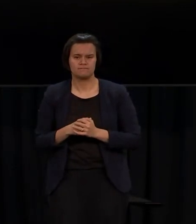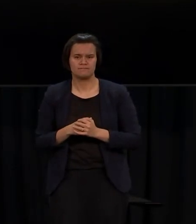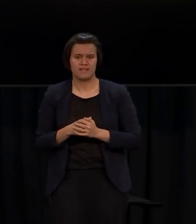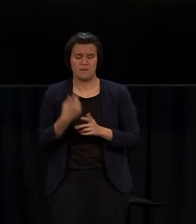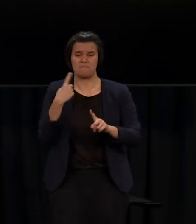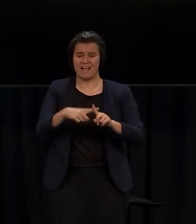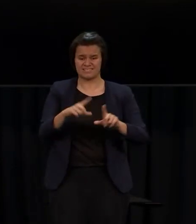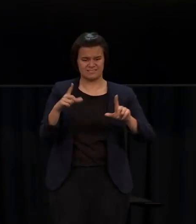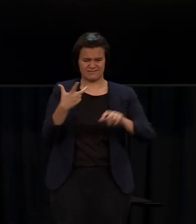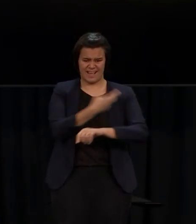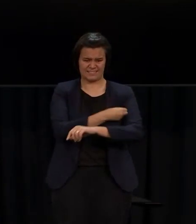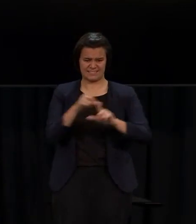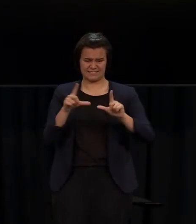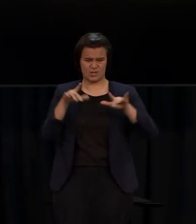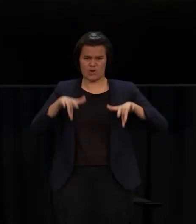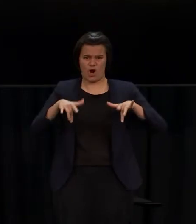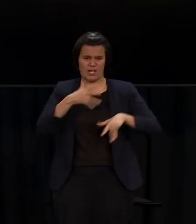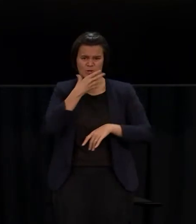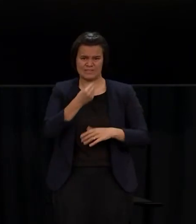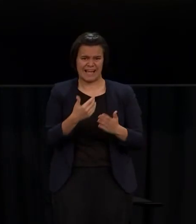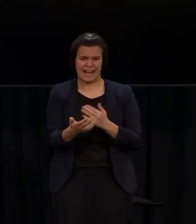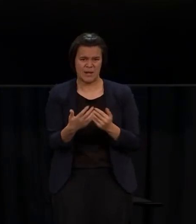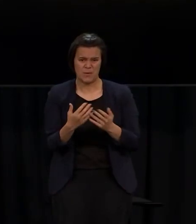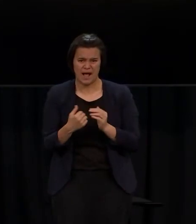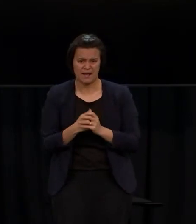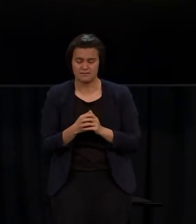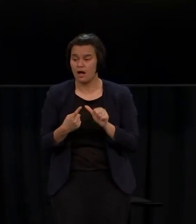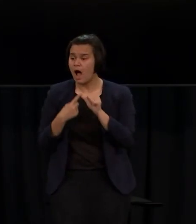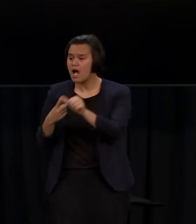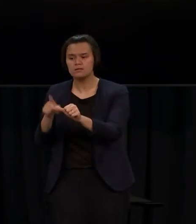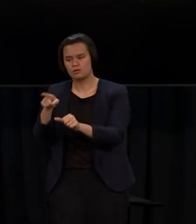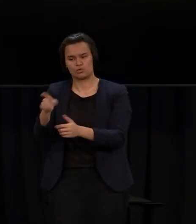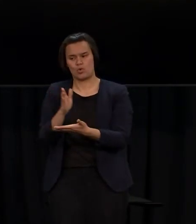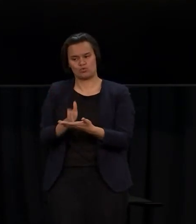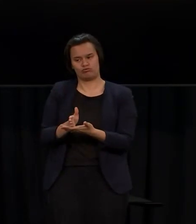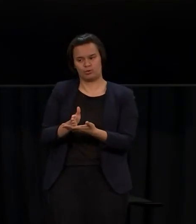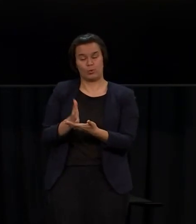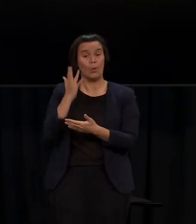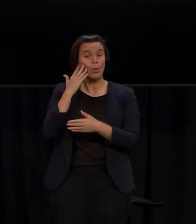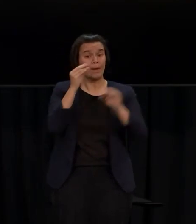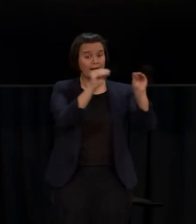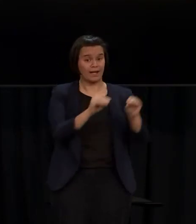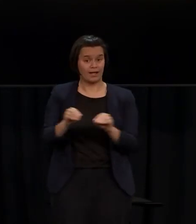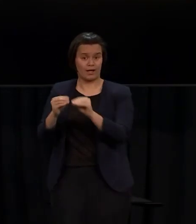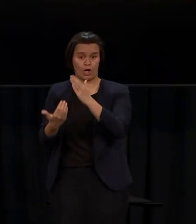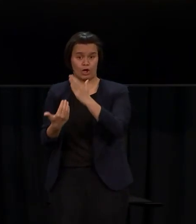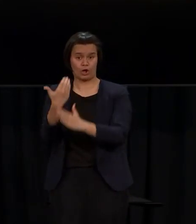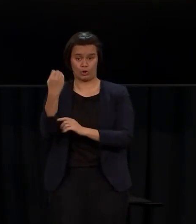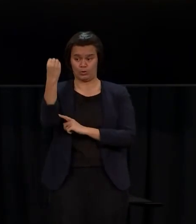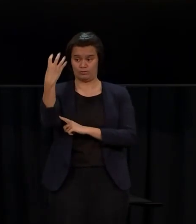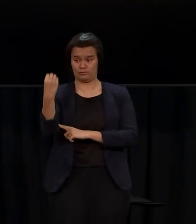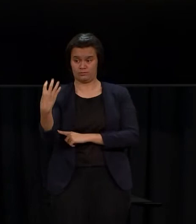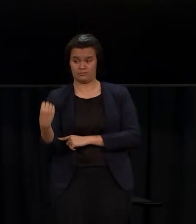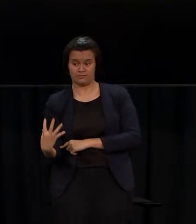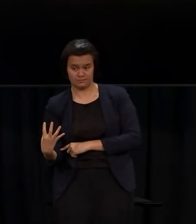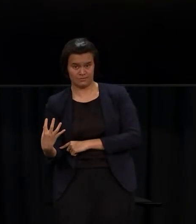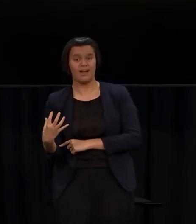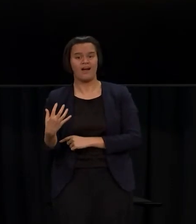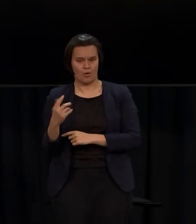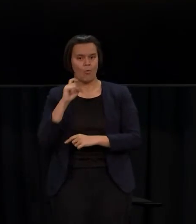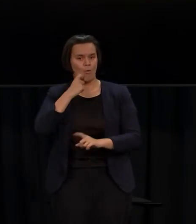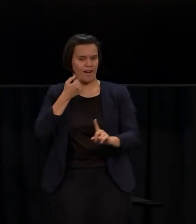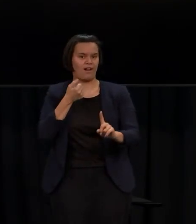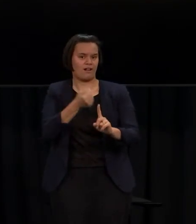certificate. Not true. Actually, when they move into the new framework, of course, the gathering limits are amber lift. So